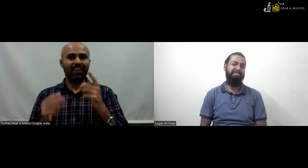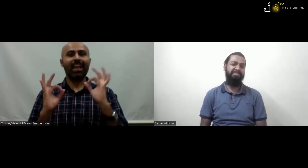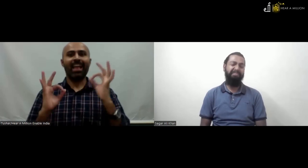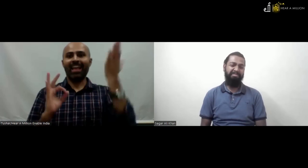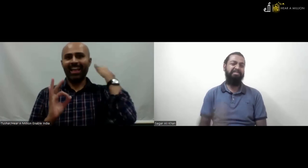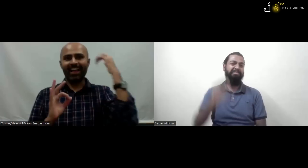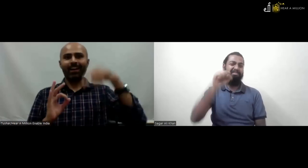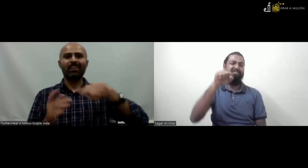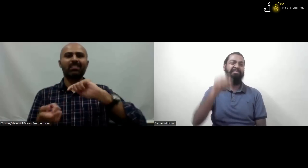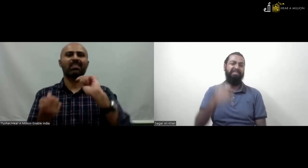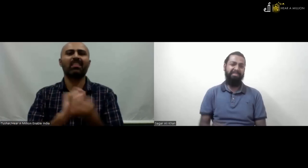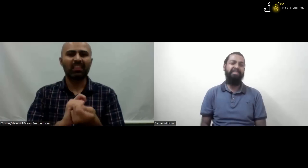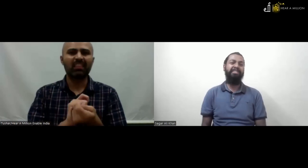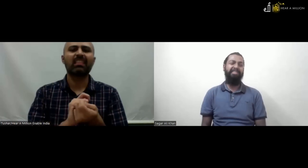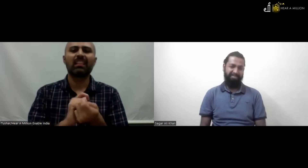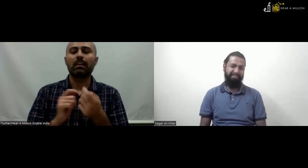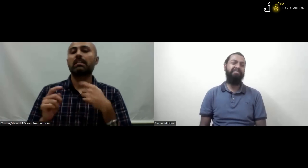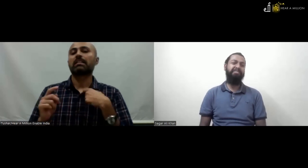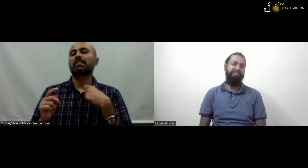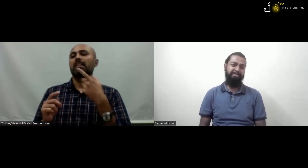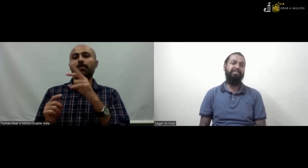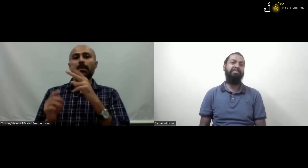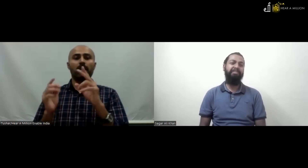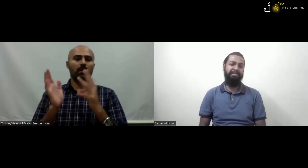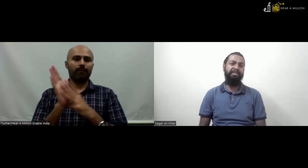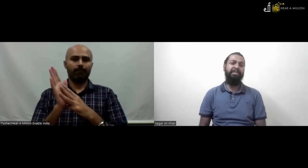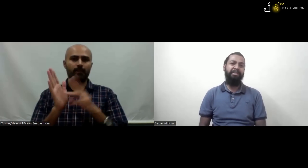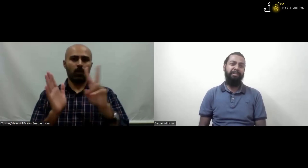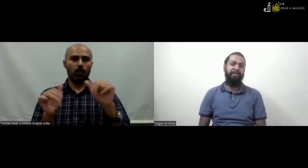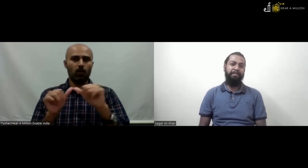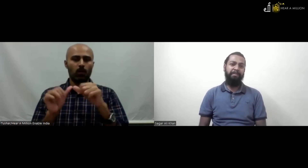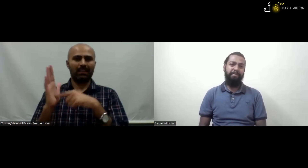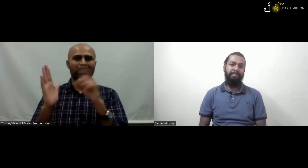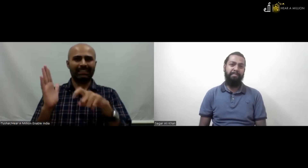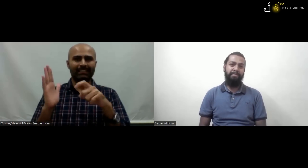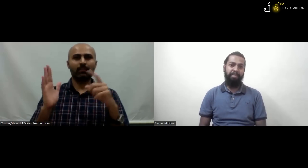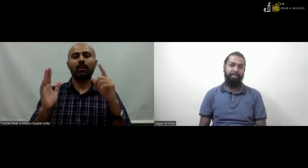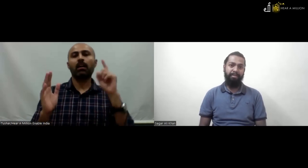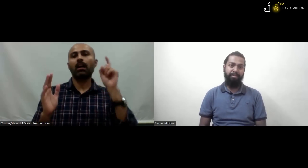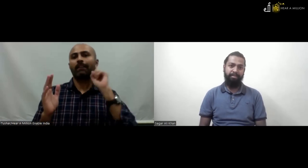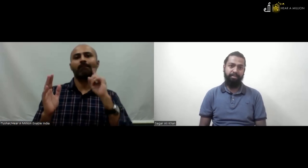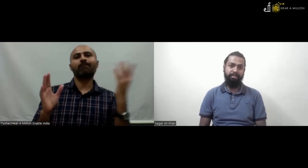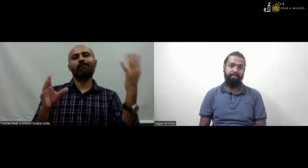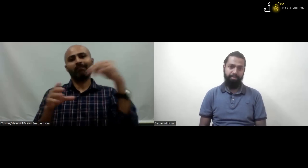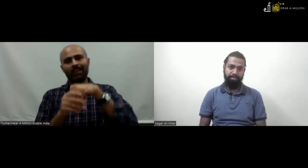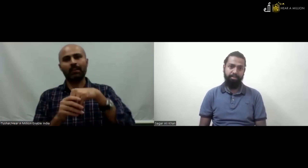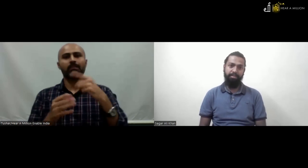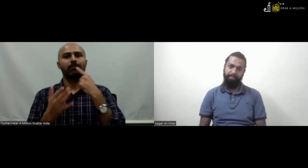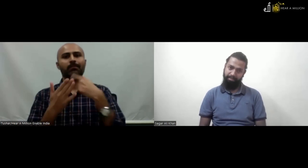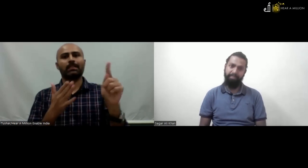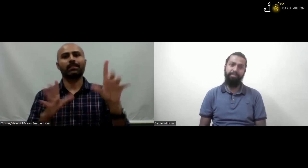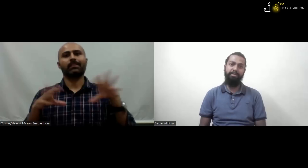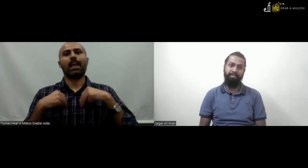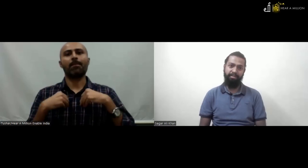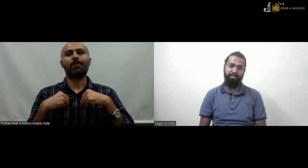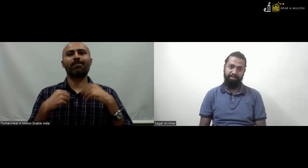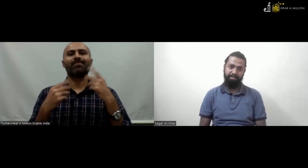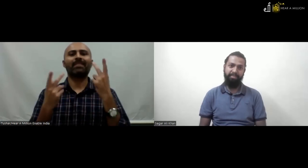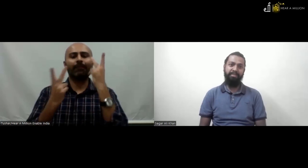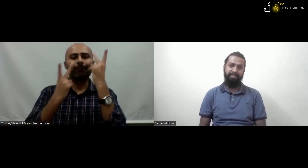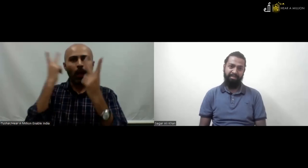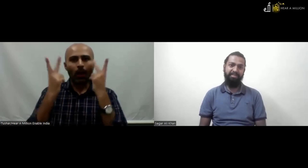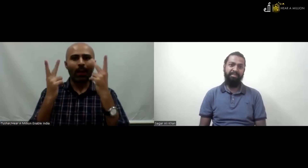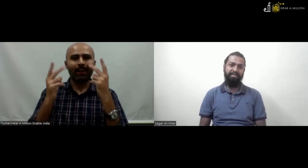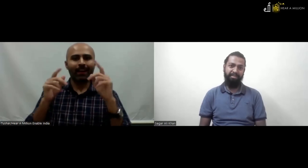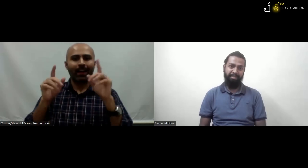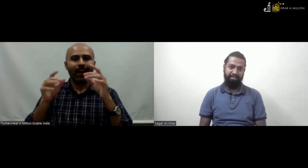makes me really disappointed. So Tushar says that I understand from your conversations that before it